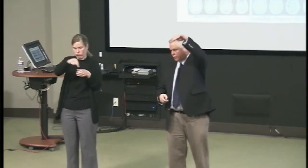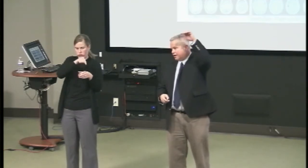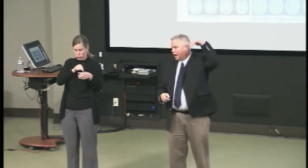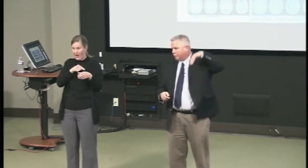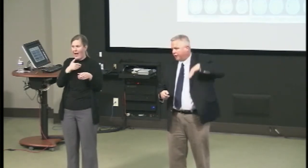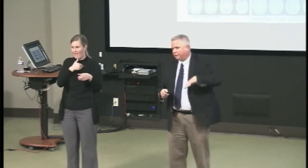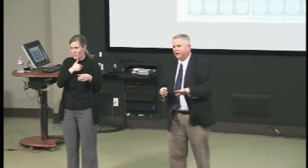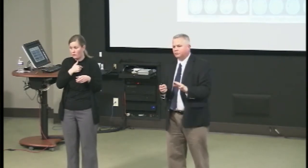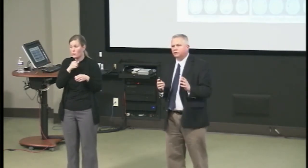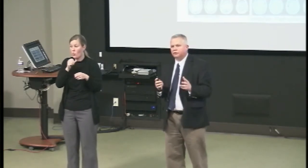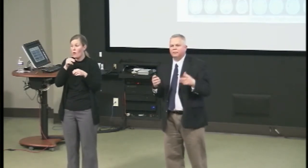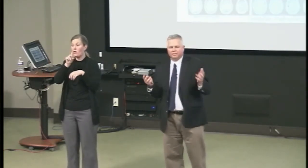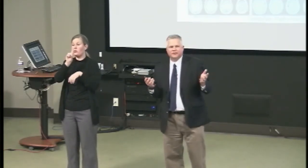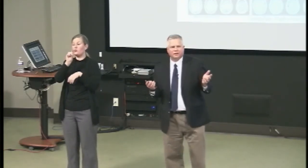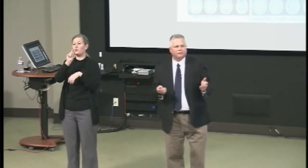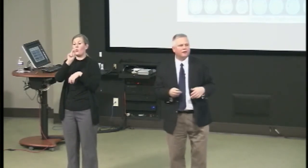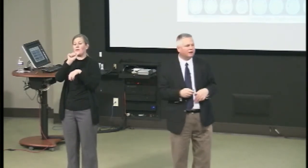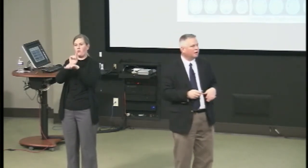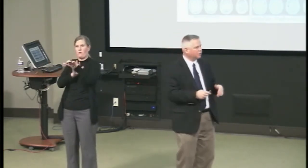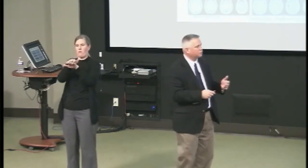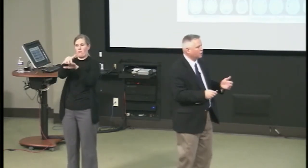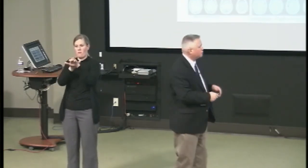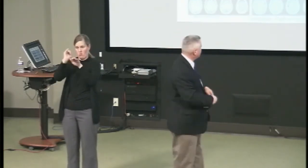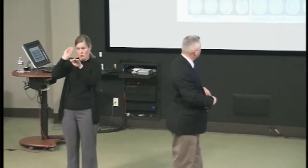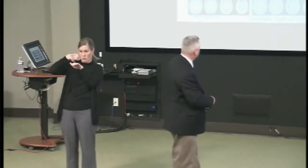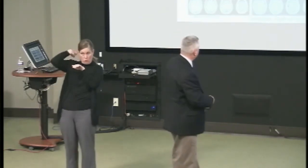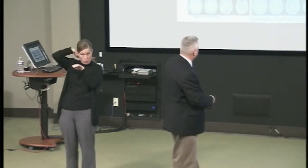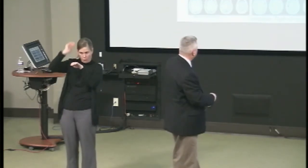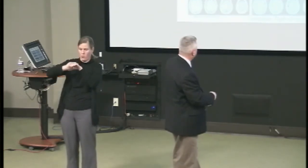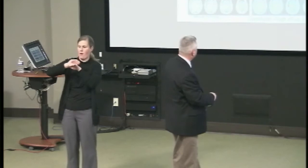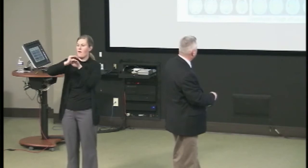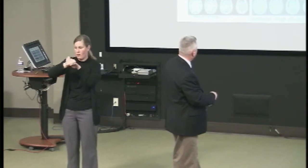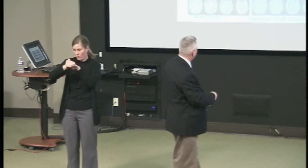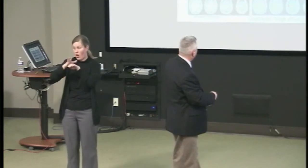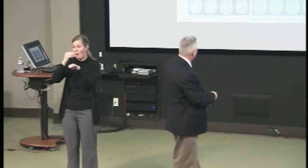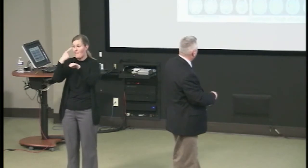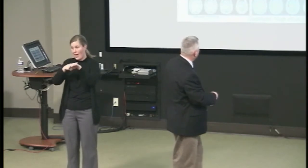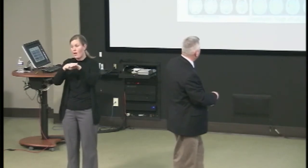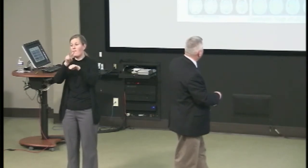dorsal toward the top and ventral toward the bottom. It's a much more complex array of regions.